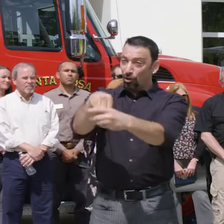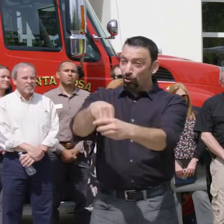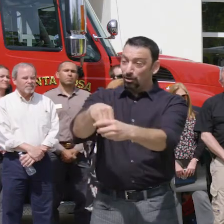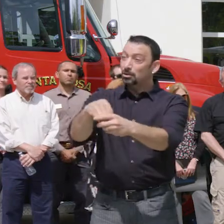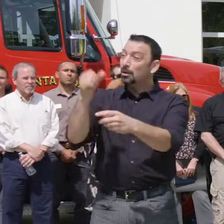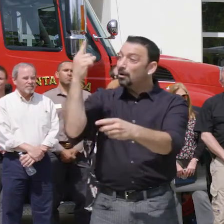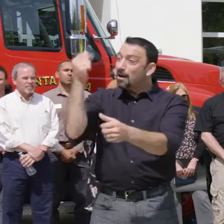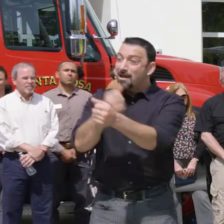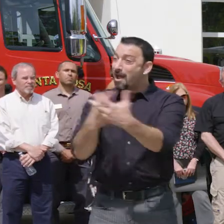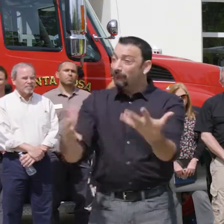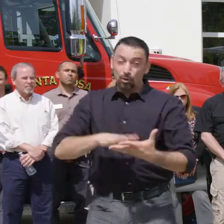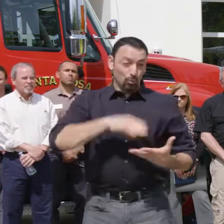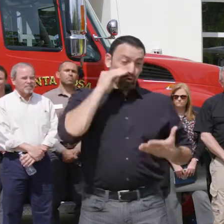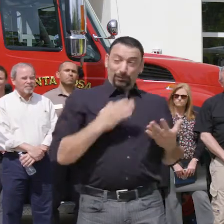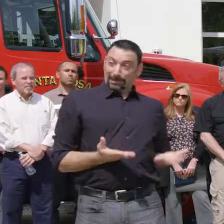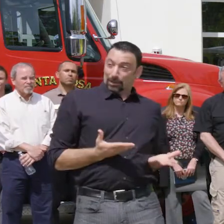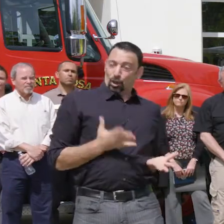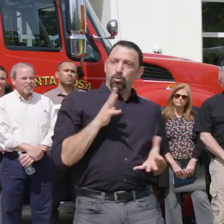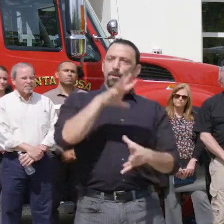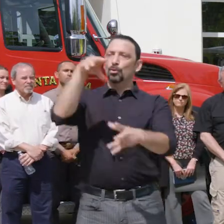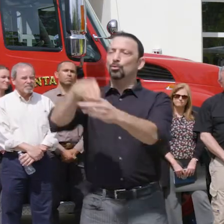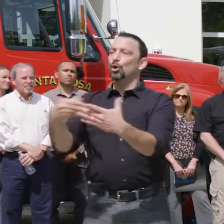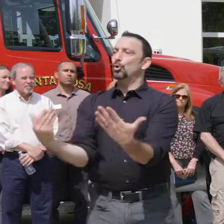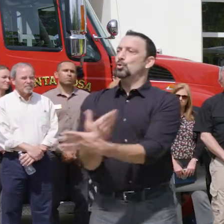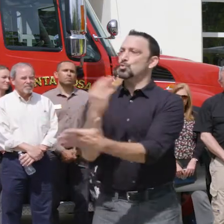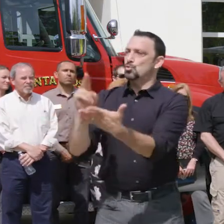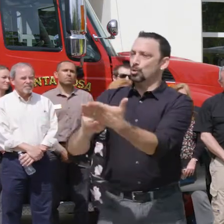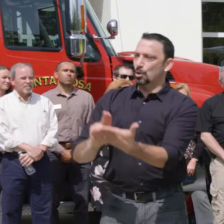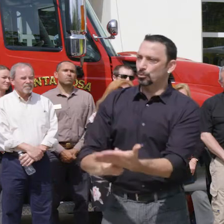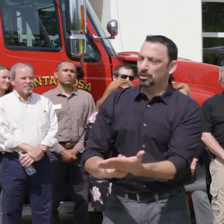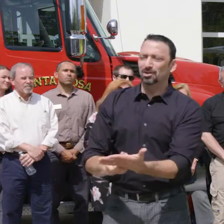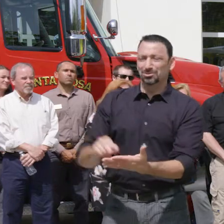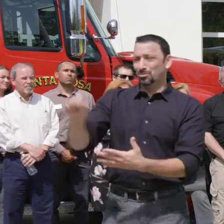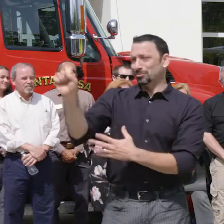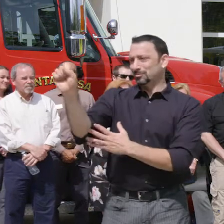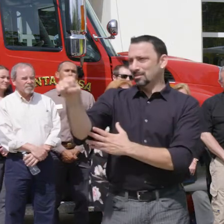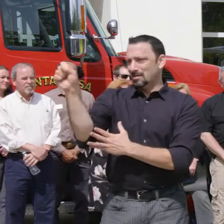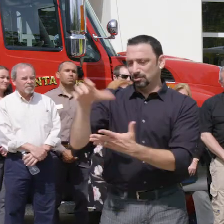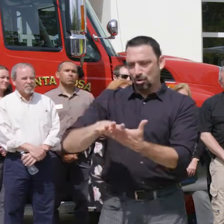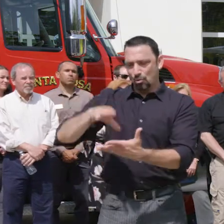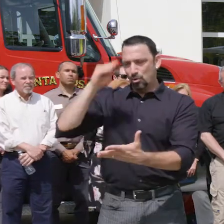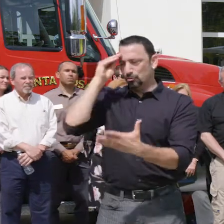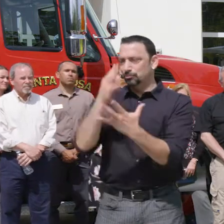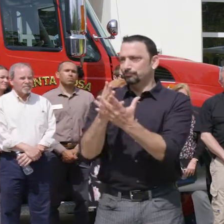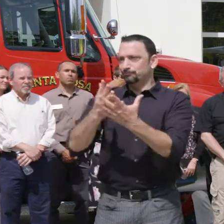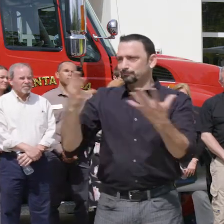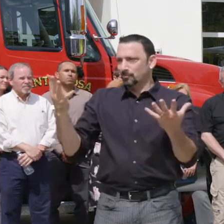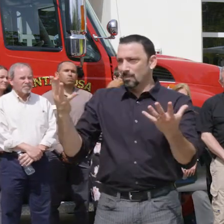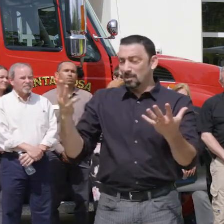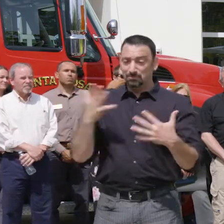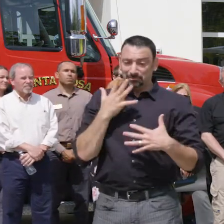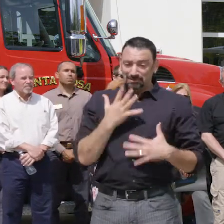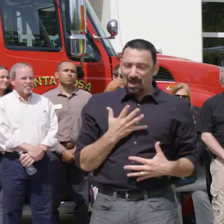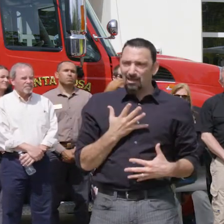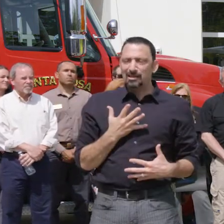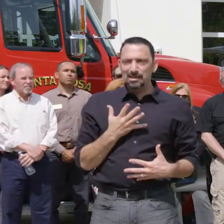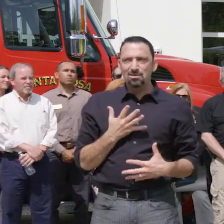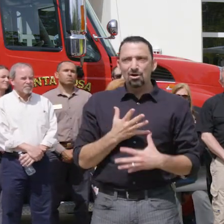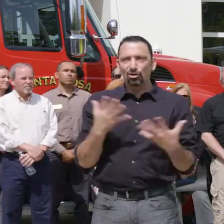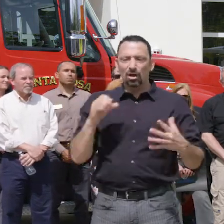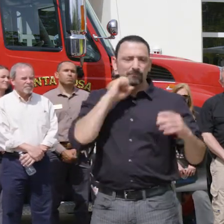here is going to be in that new contract. So the lesson was learned. Unfortunately, it caused some heartache and